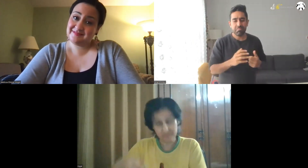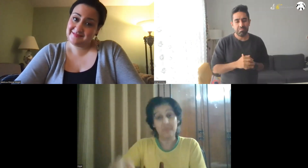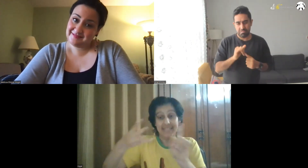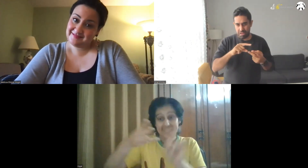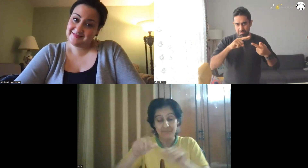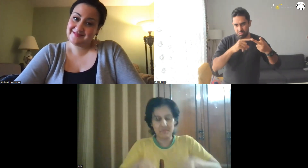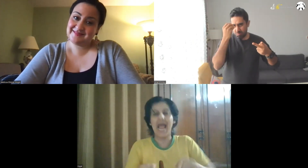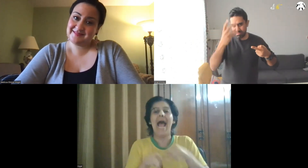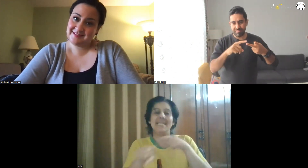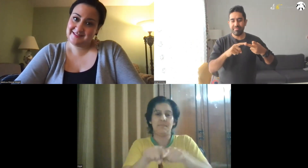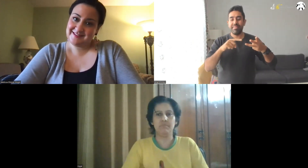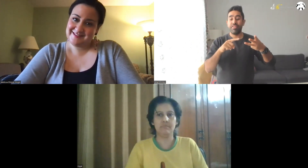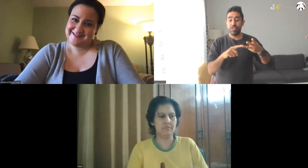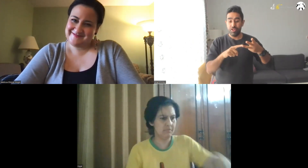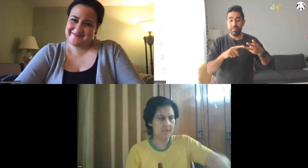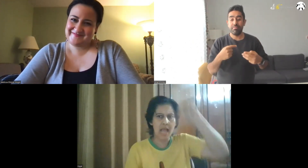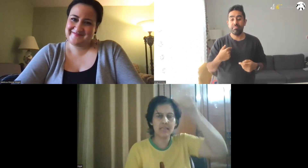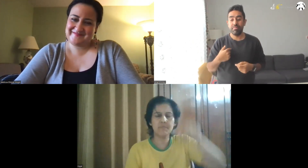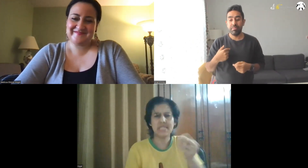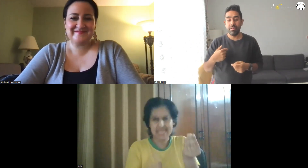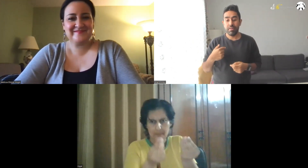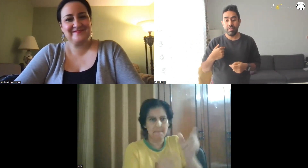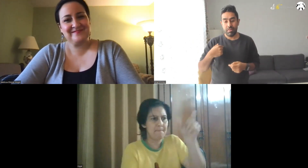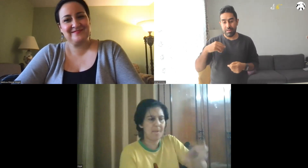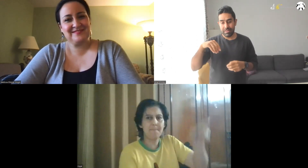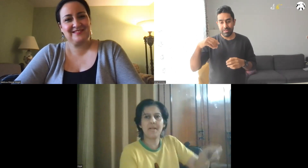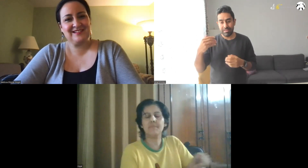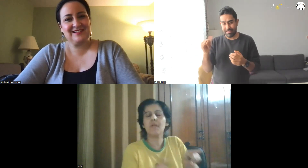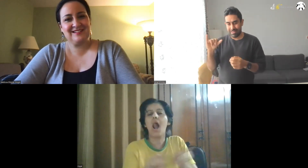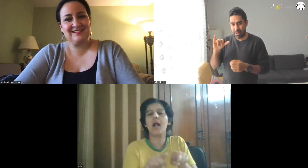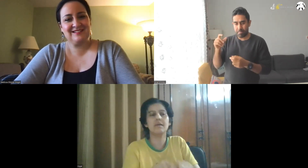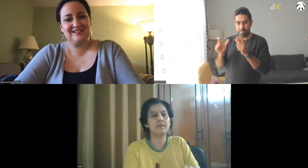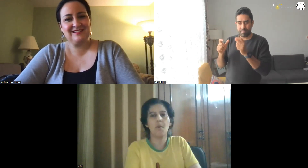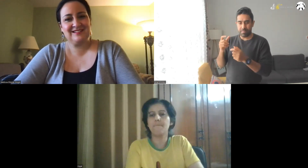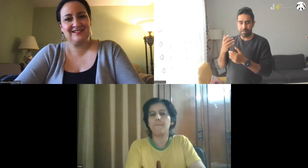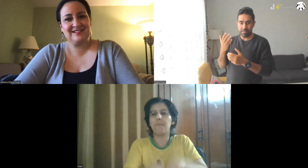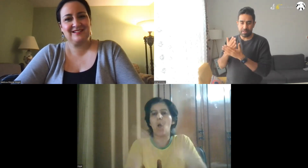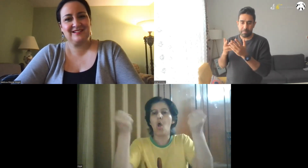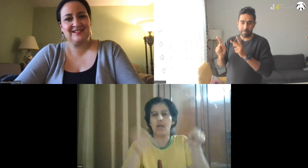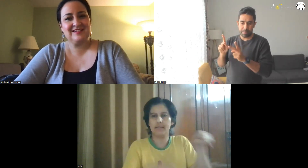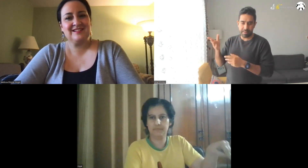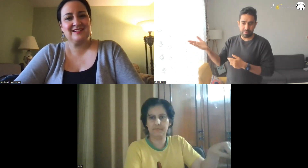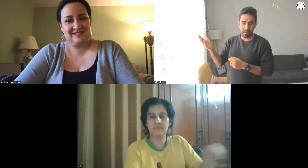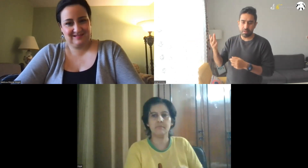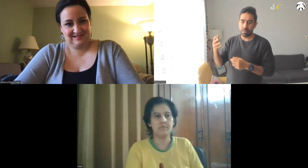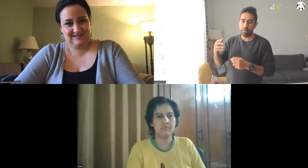So it gets very difficult to say anything or, give a response to these people in these